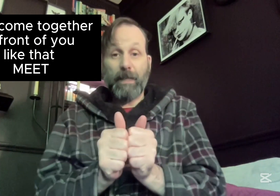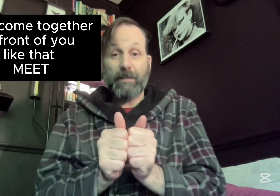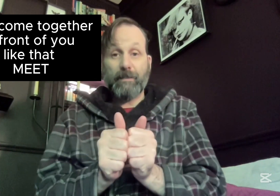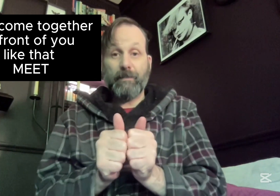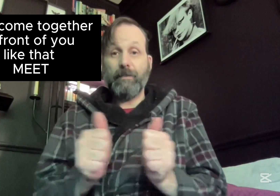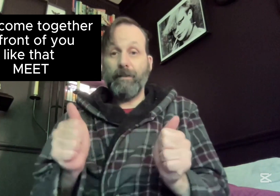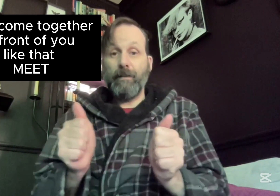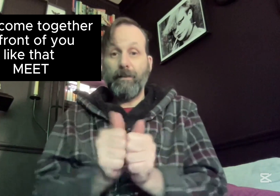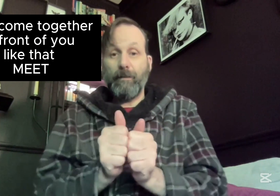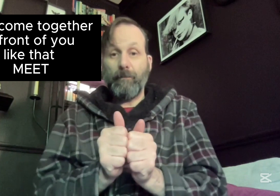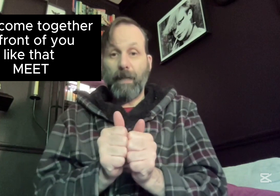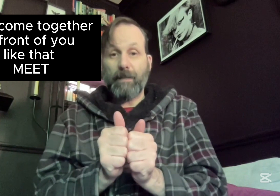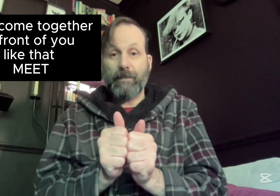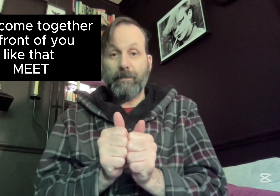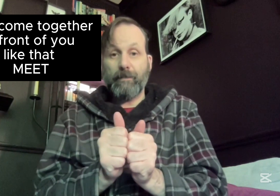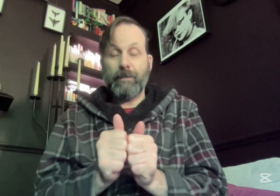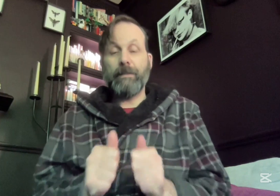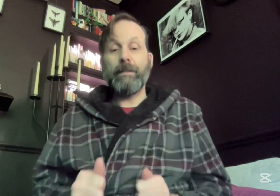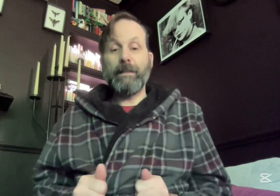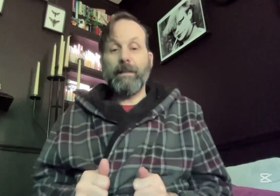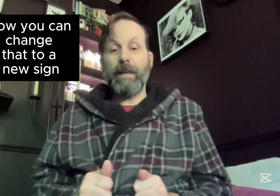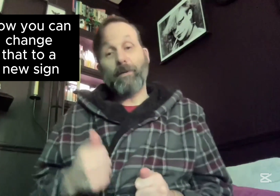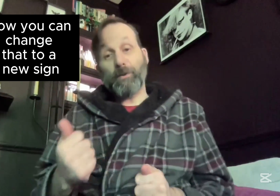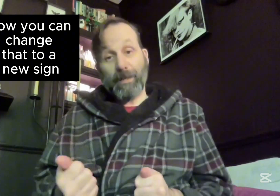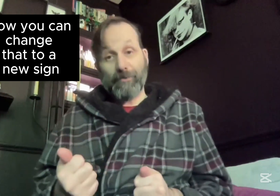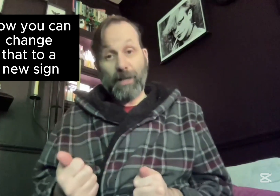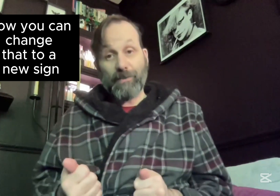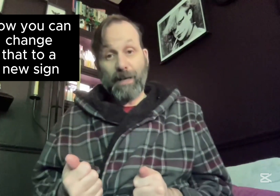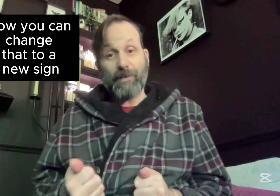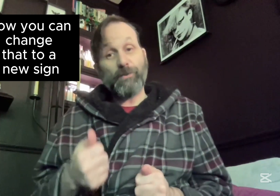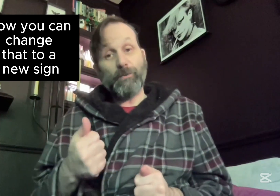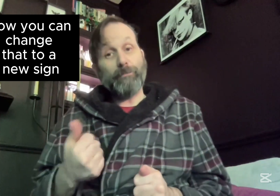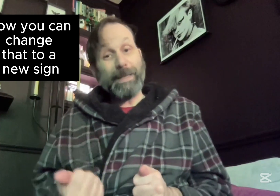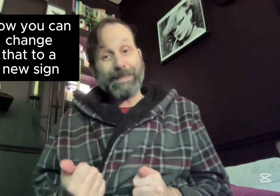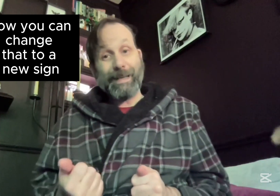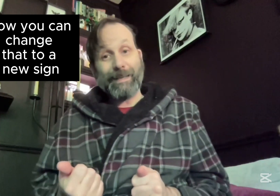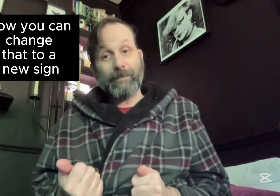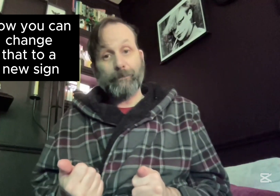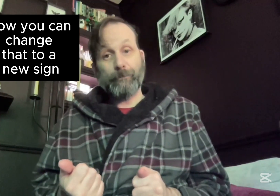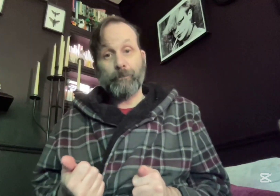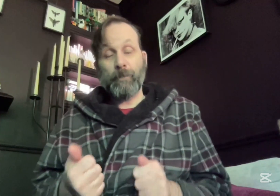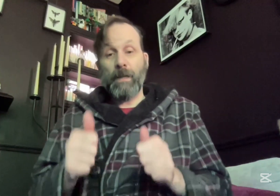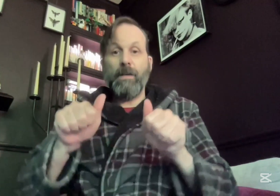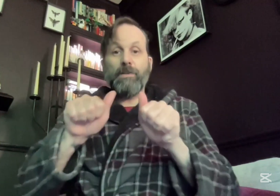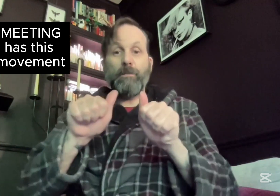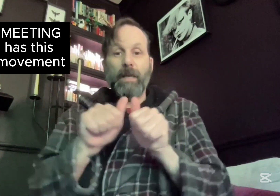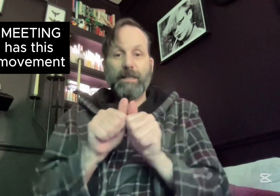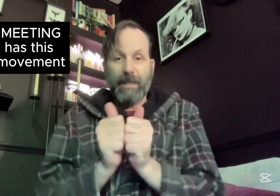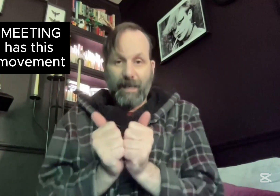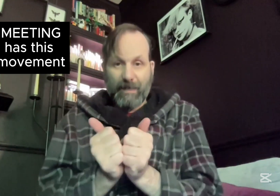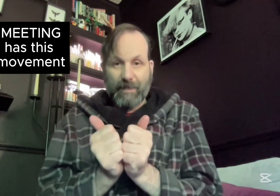Meet, meet. Now you can change that to meeting. The meeting has